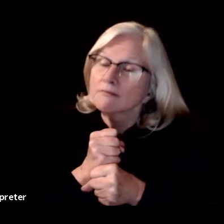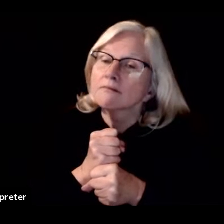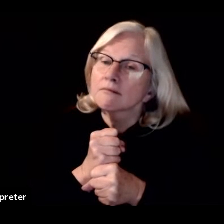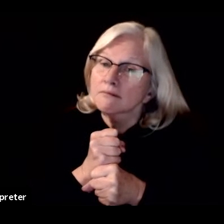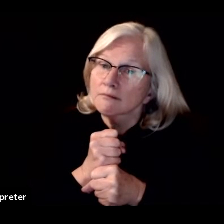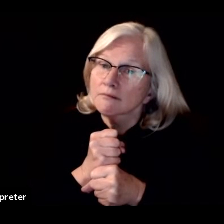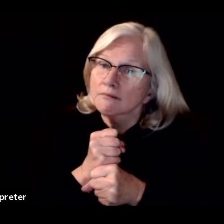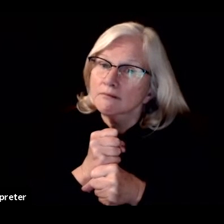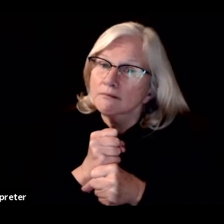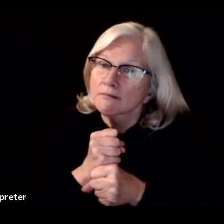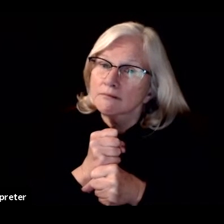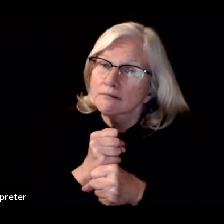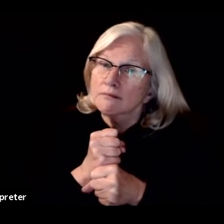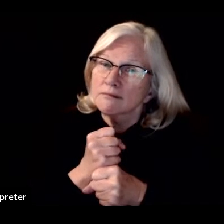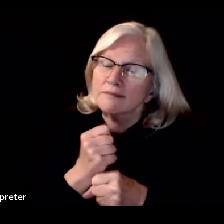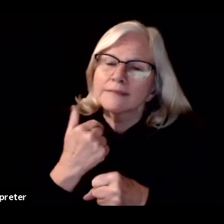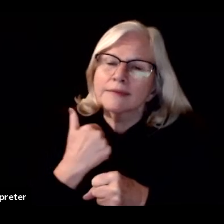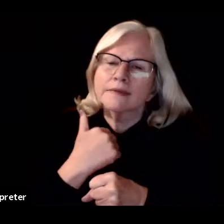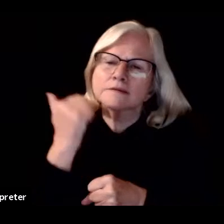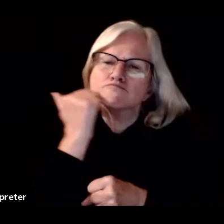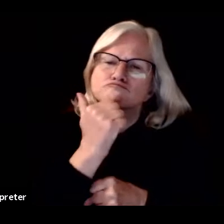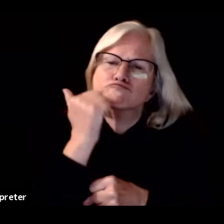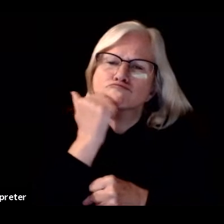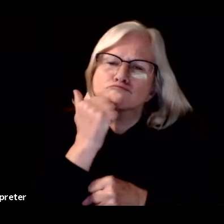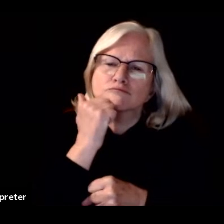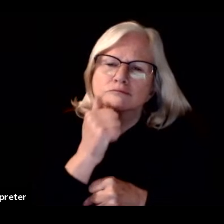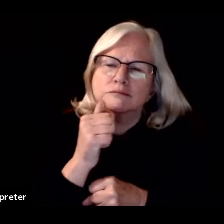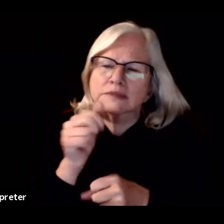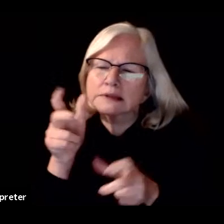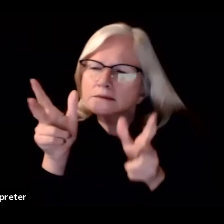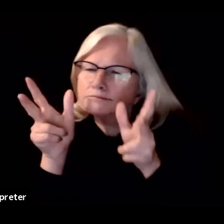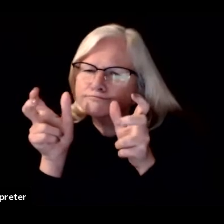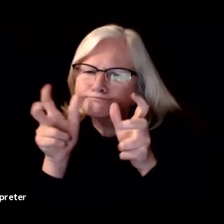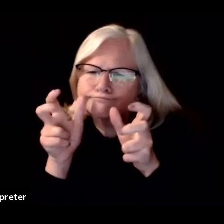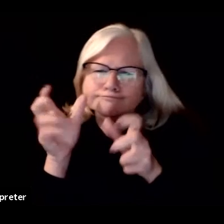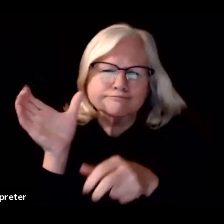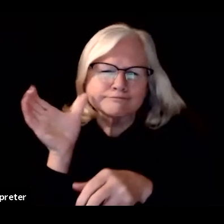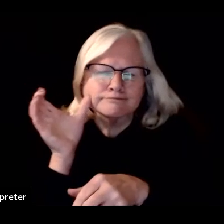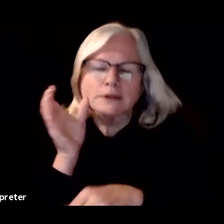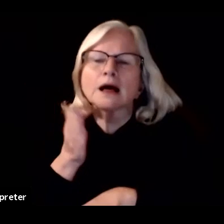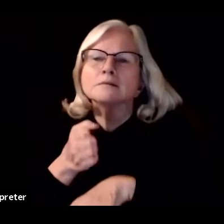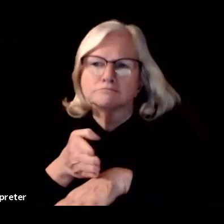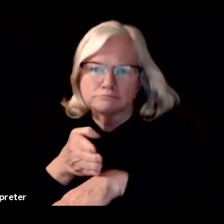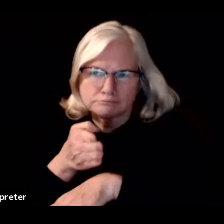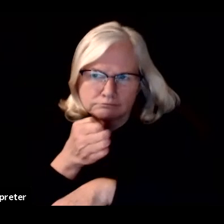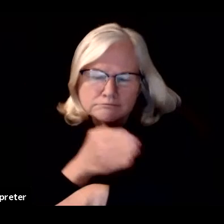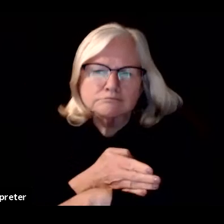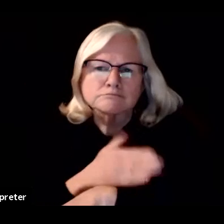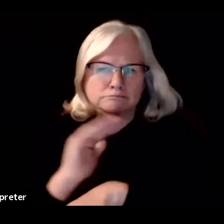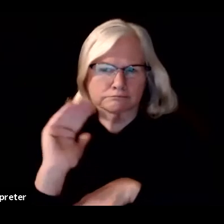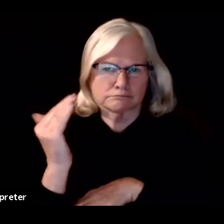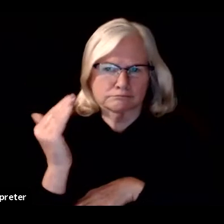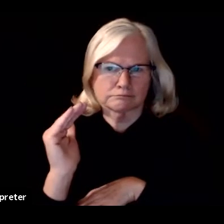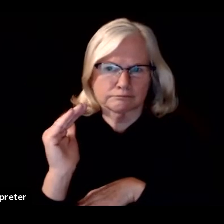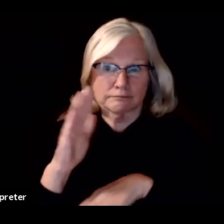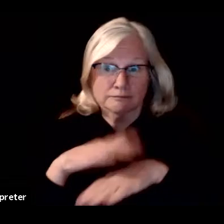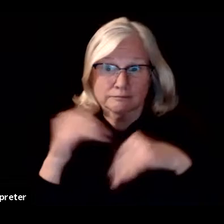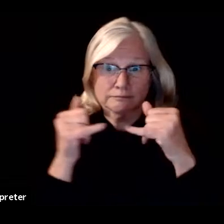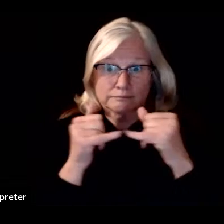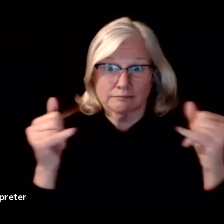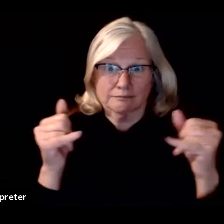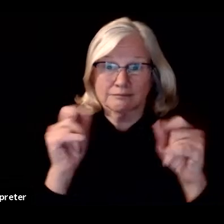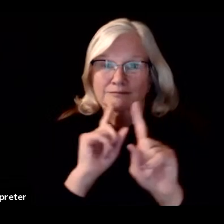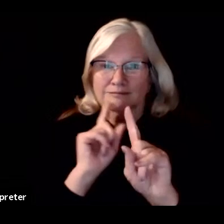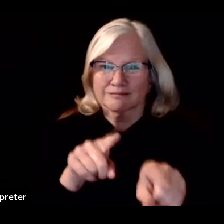on the pilot, which includes making the online ordering process smoother. Next week, we do anticipate being able to roll